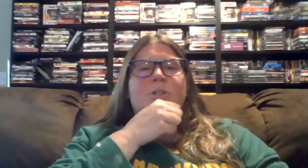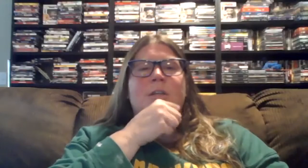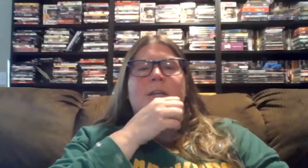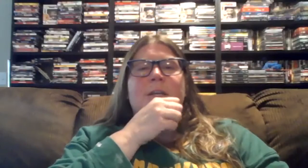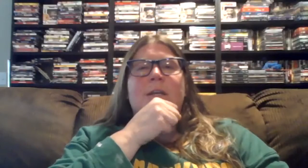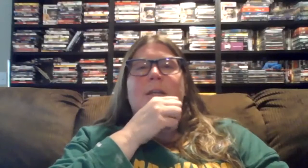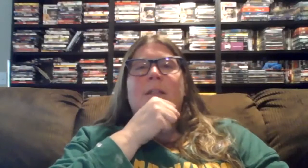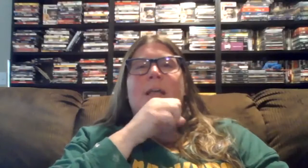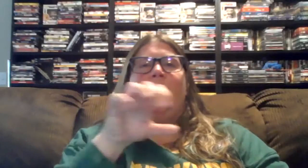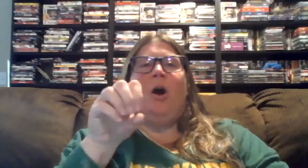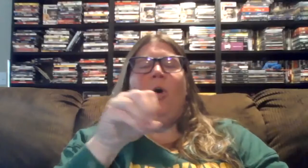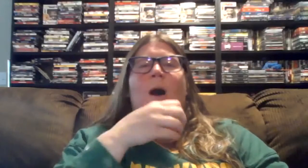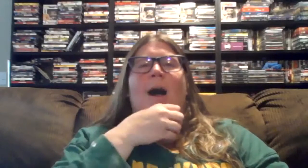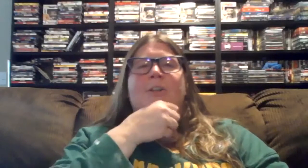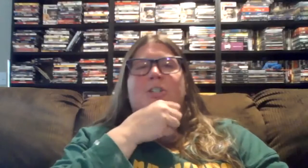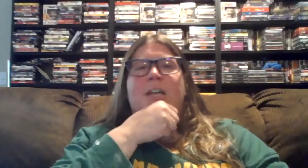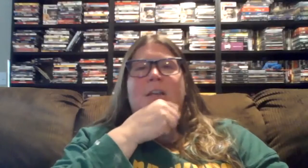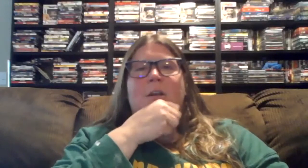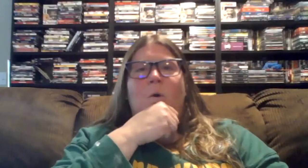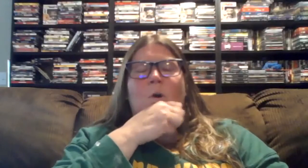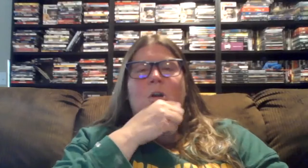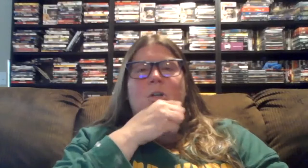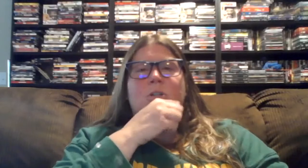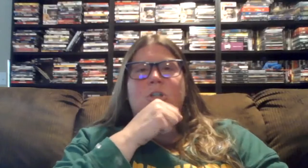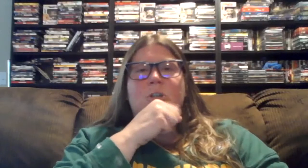Orange, like an O on your chin. Orange.